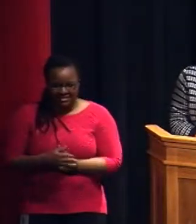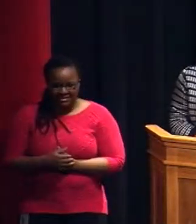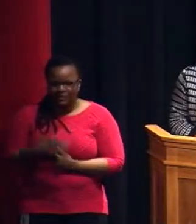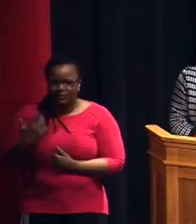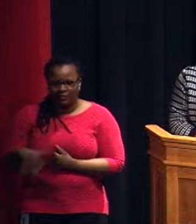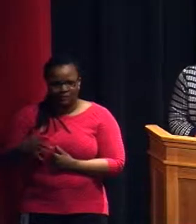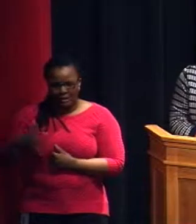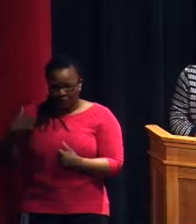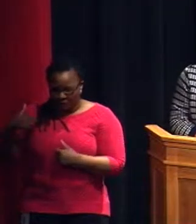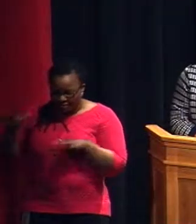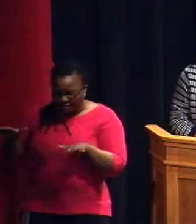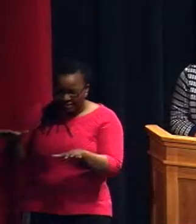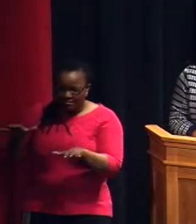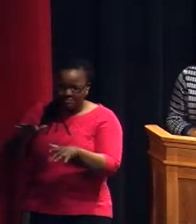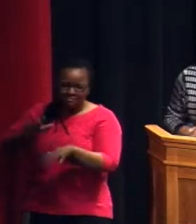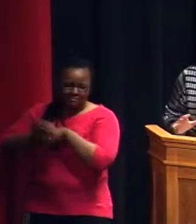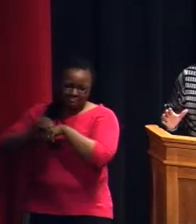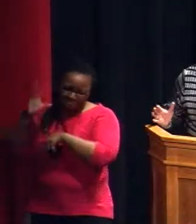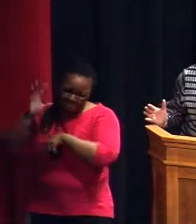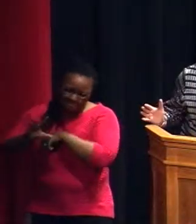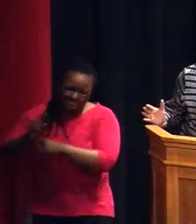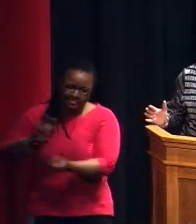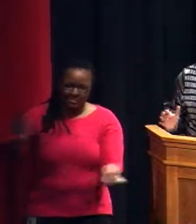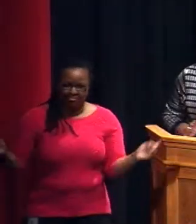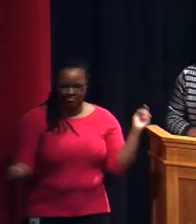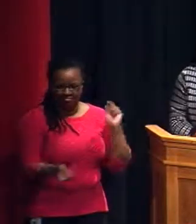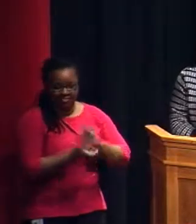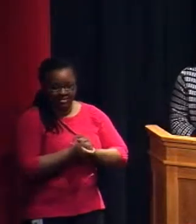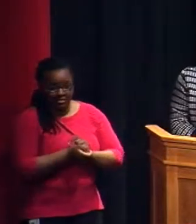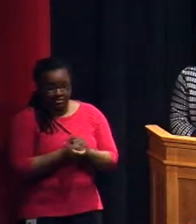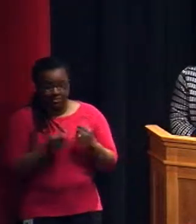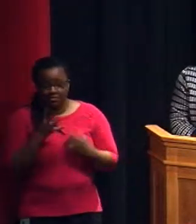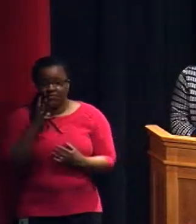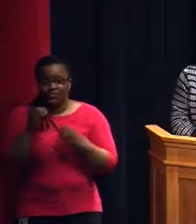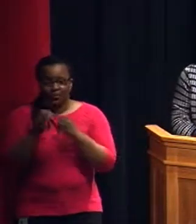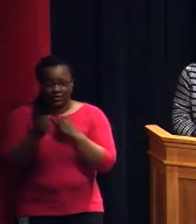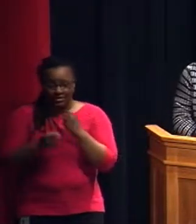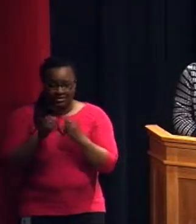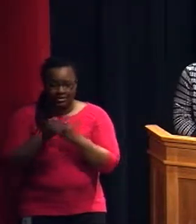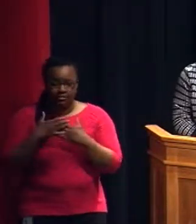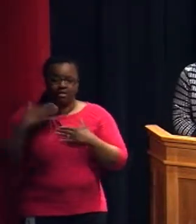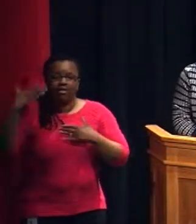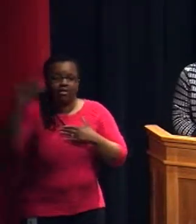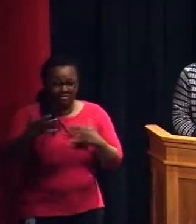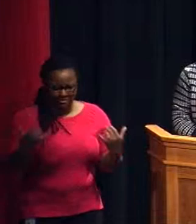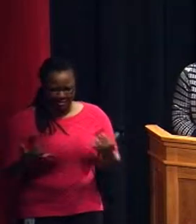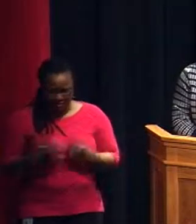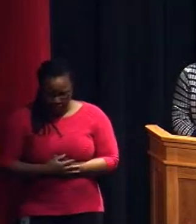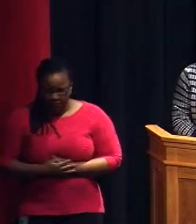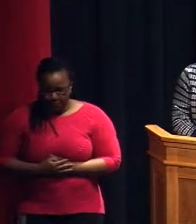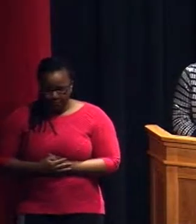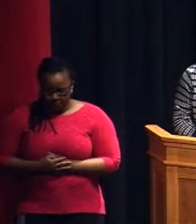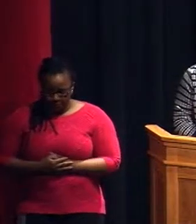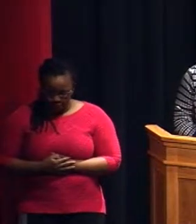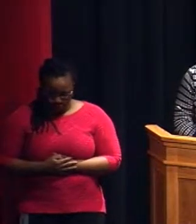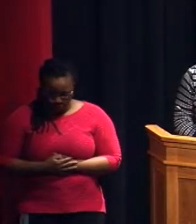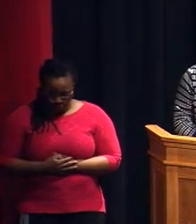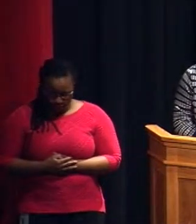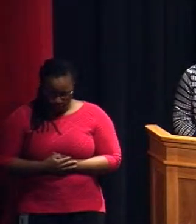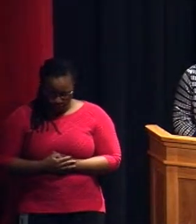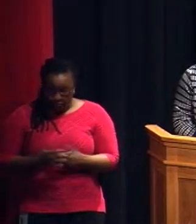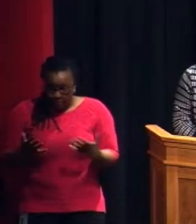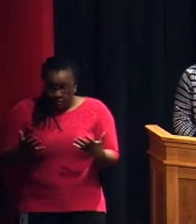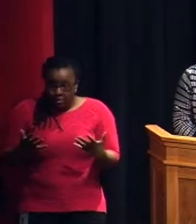powerful change. And now, of course, we're 40 years from that time. The thing that made the difference